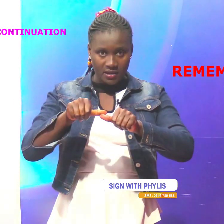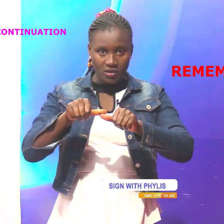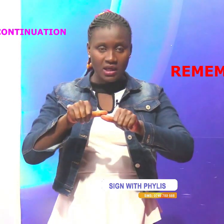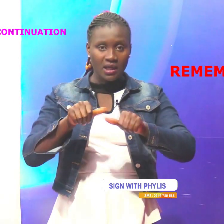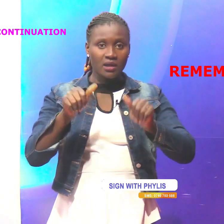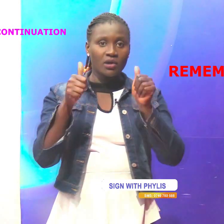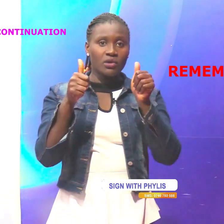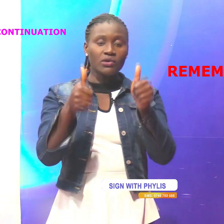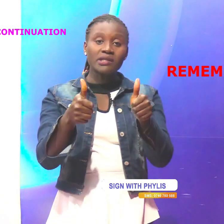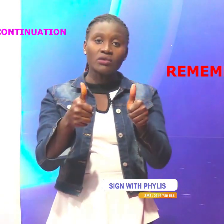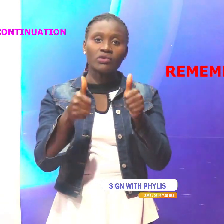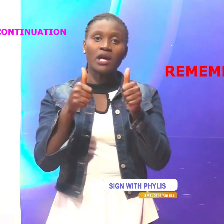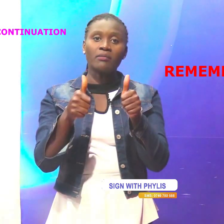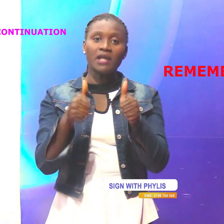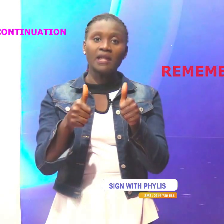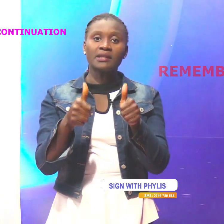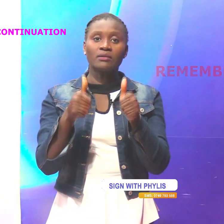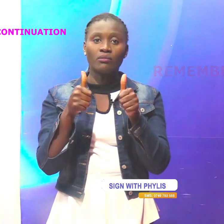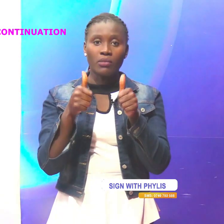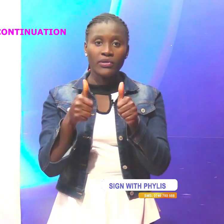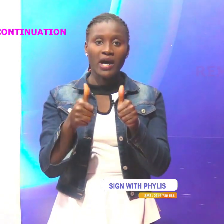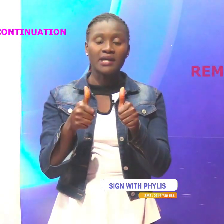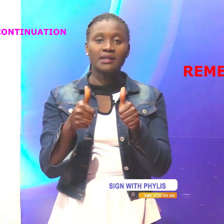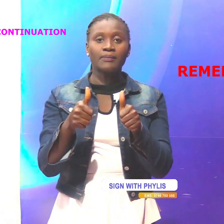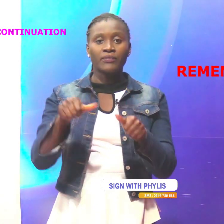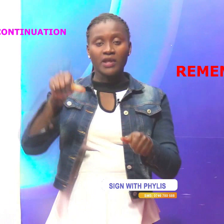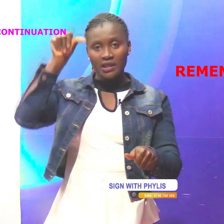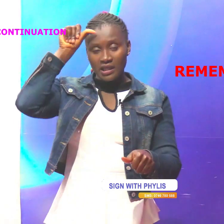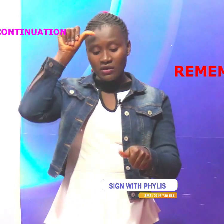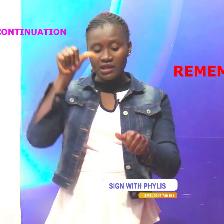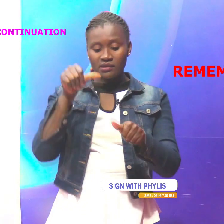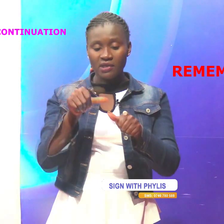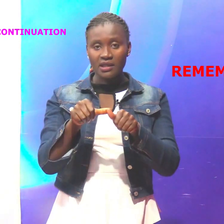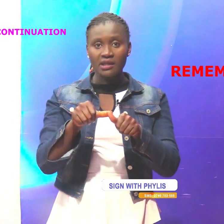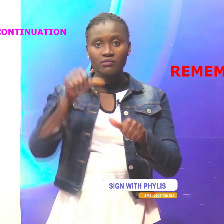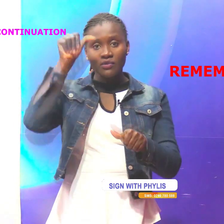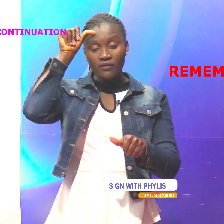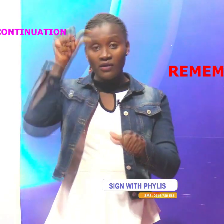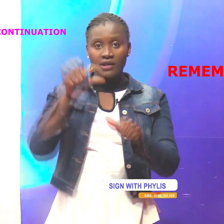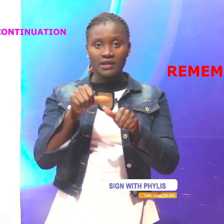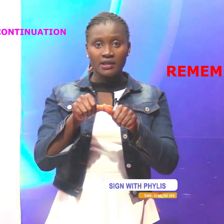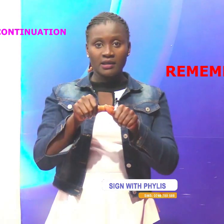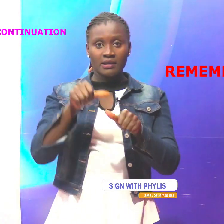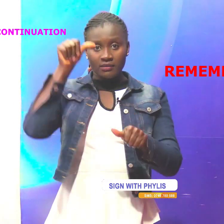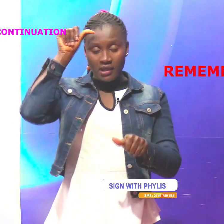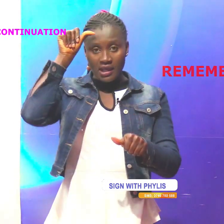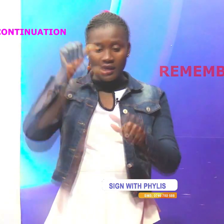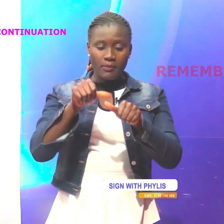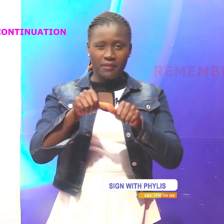Okay, using your thumbnails, both hands, and then you just make this move. Okay, remember, like